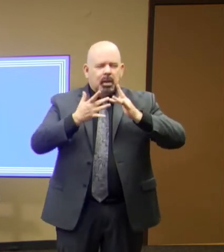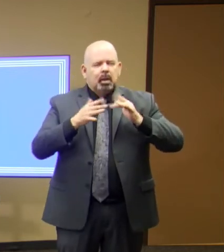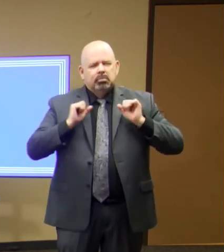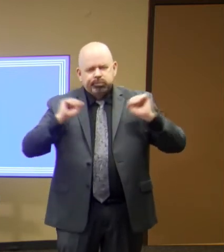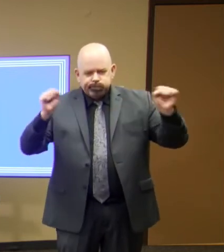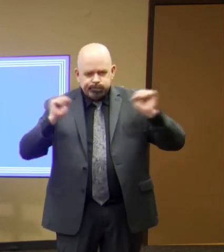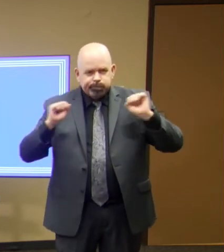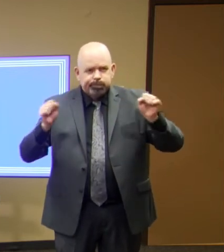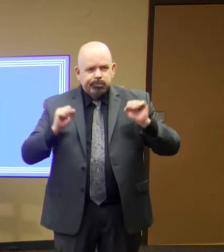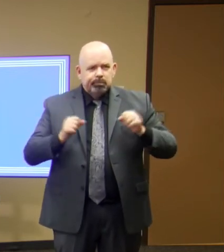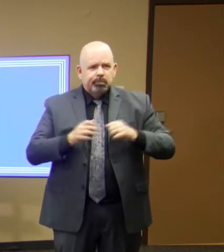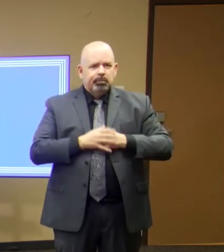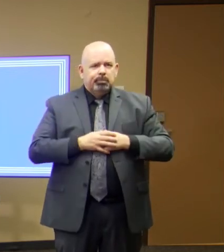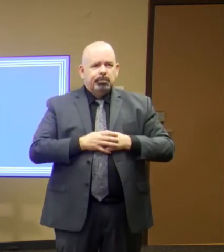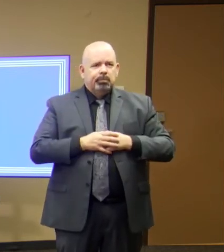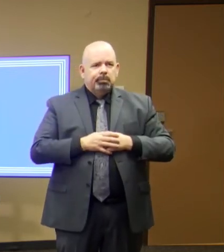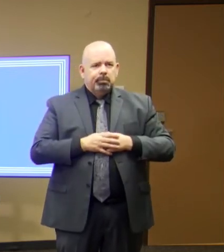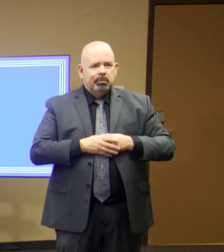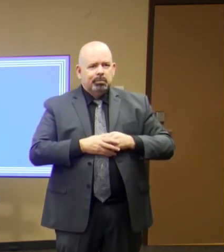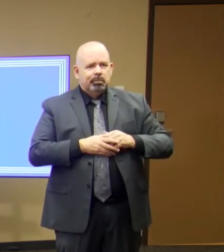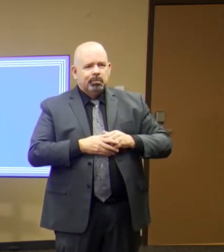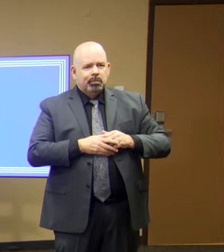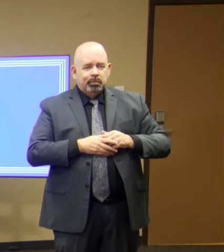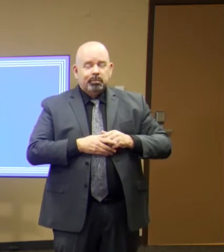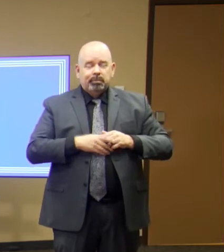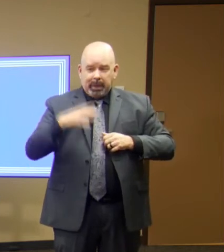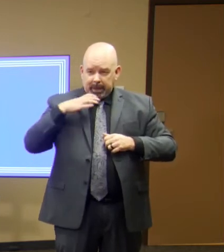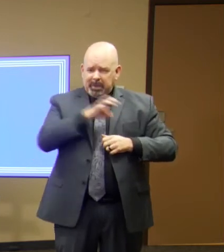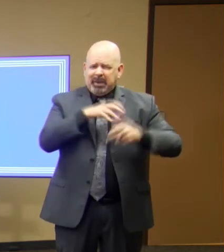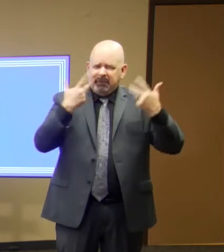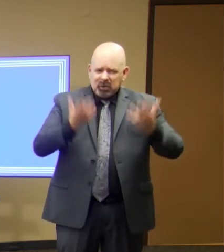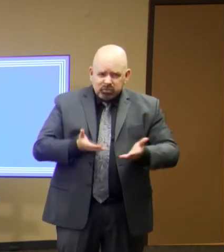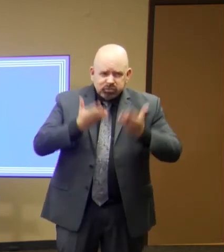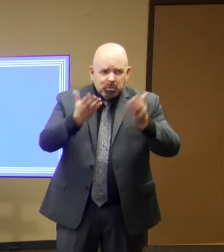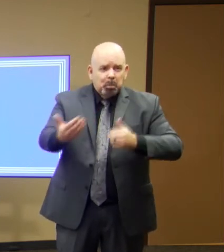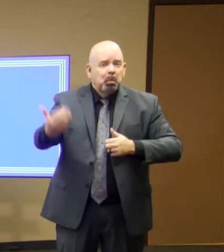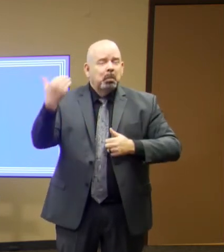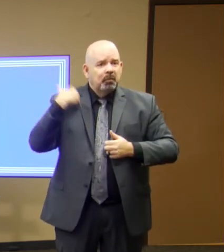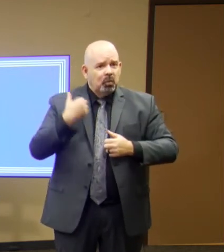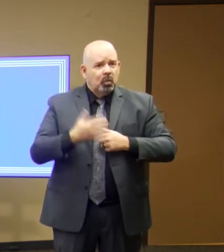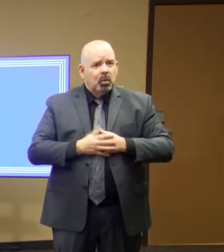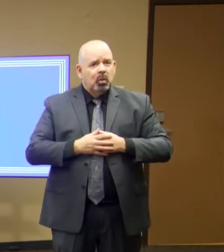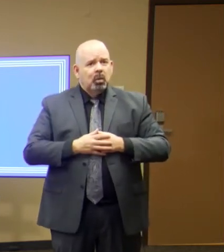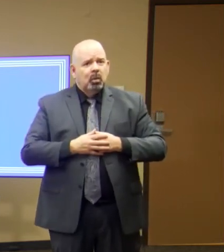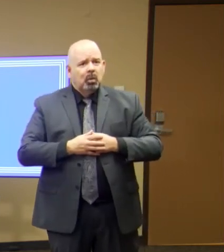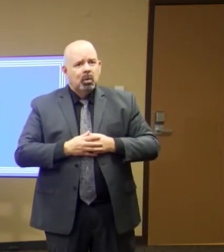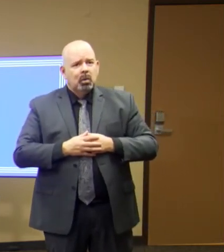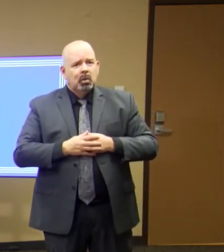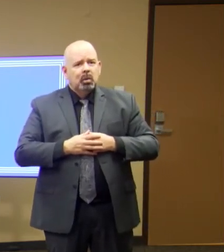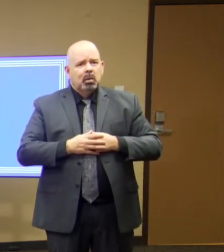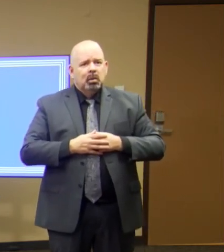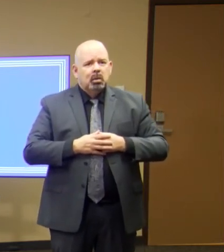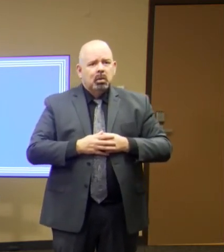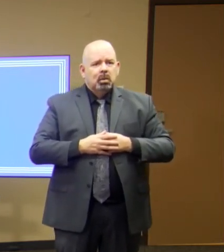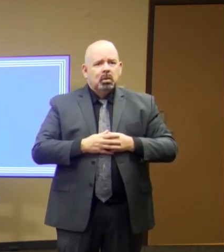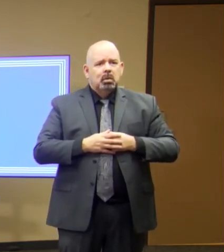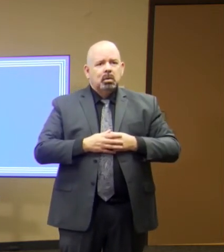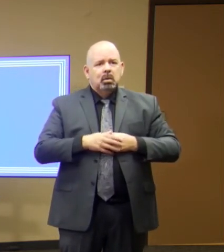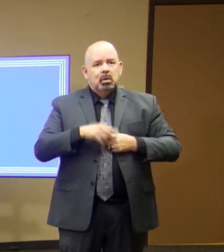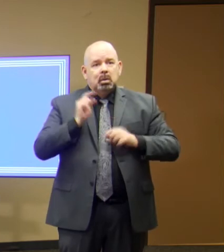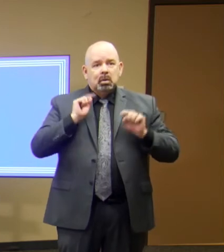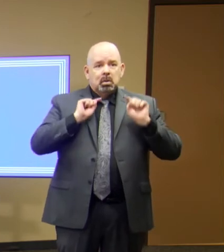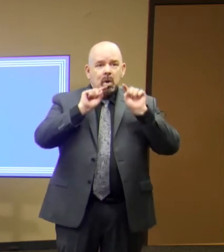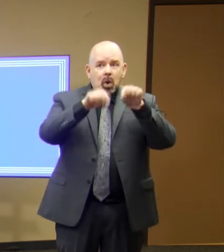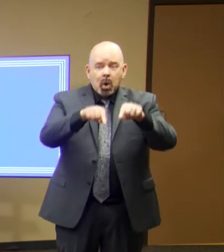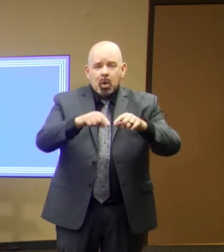before not to do indoor exertion at gyms right now, and that still holds true. They're